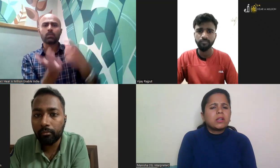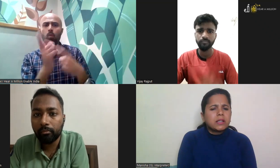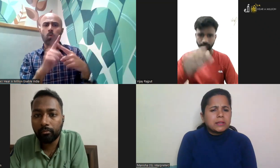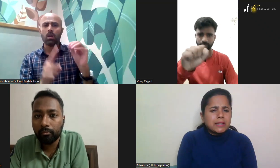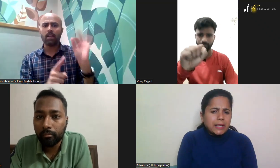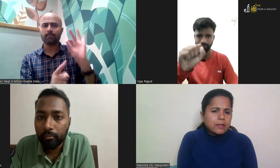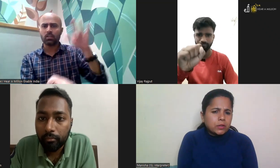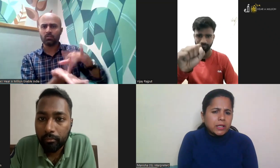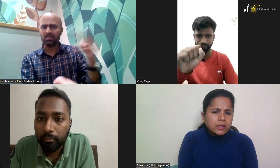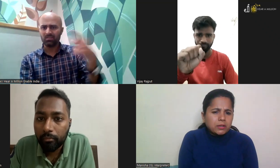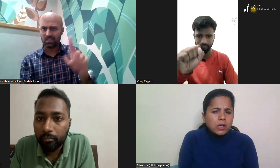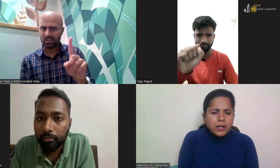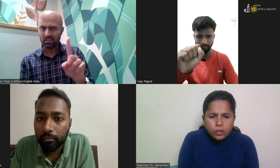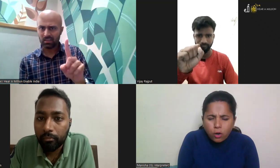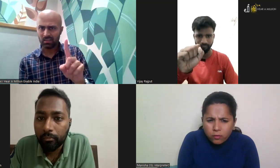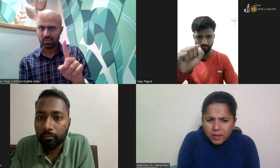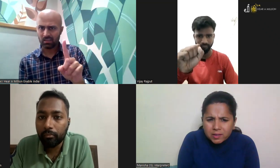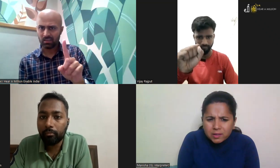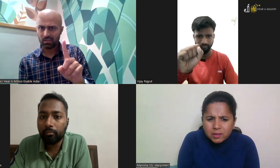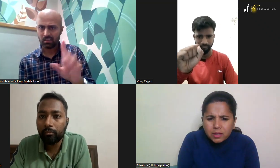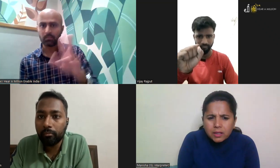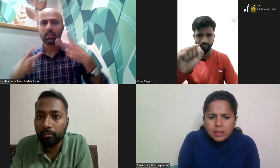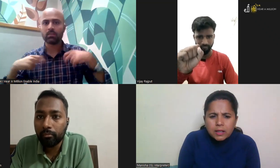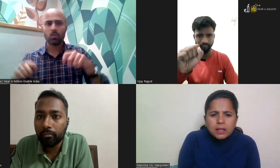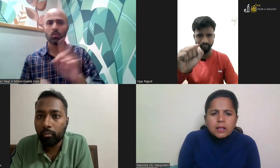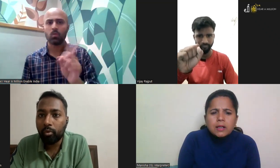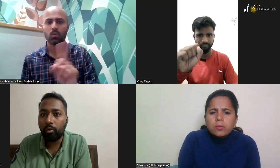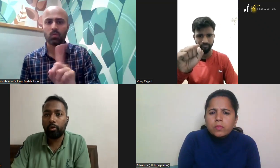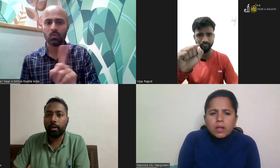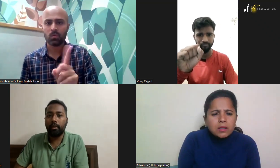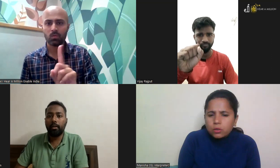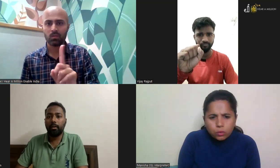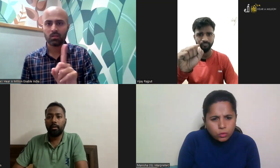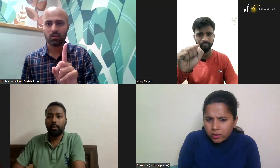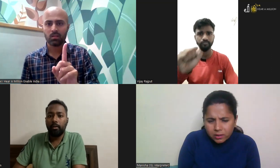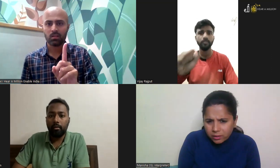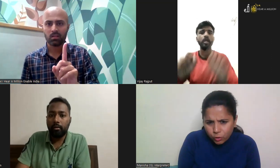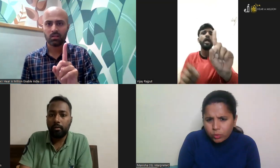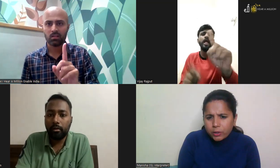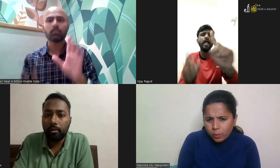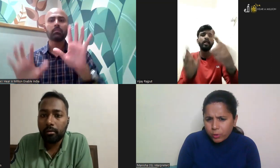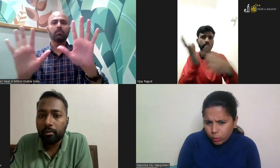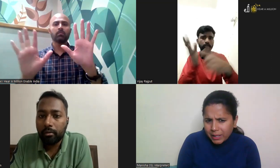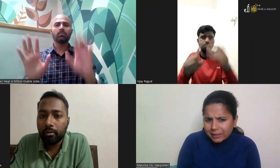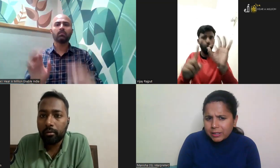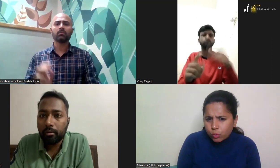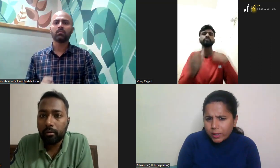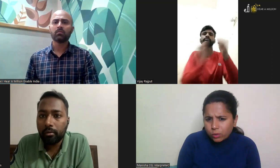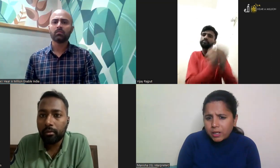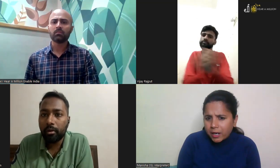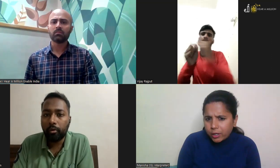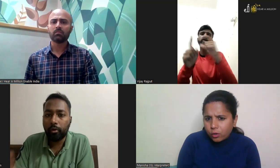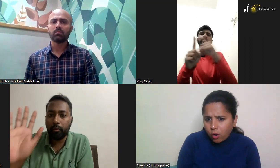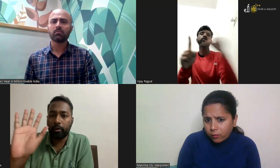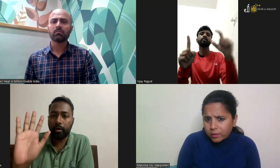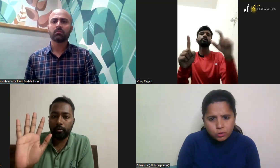court denied for that. So RTO office Okay. is no, not you mean that you went to